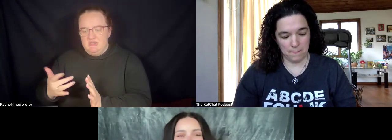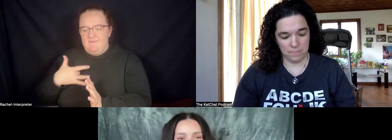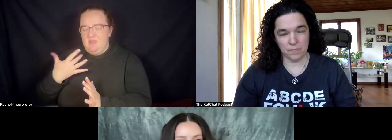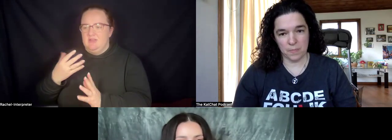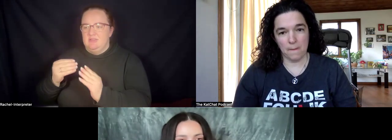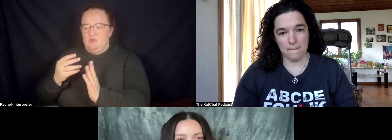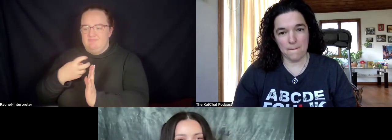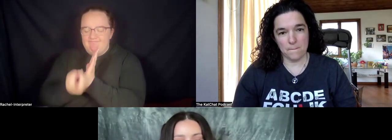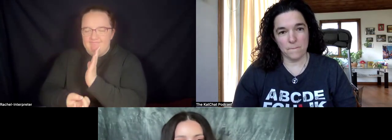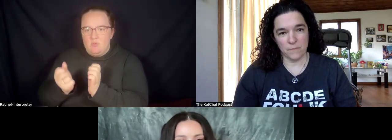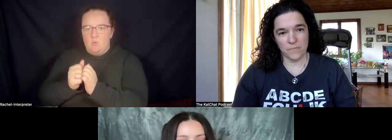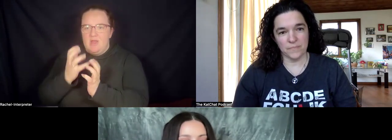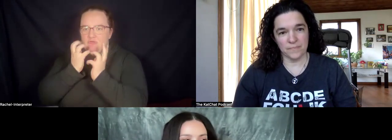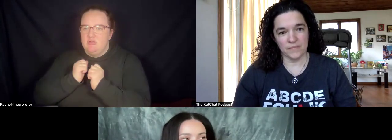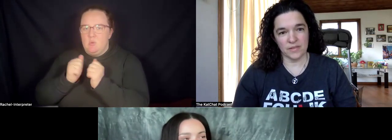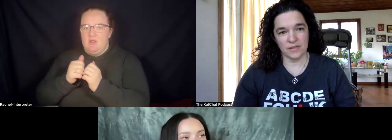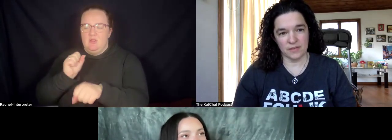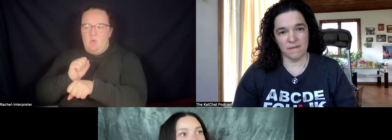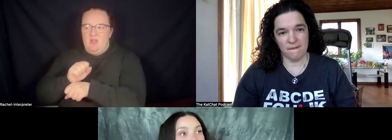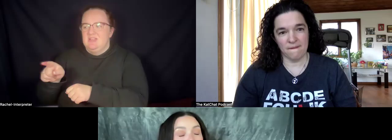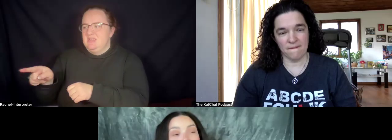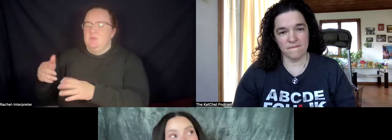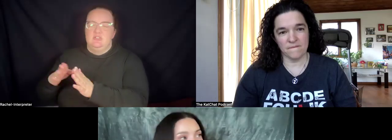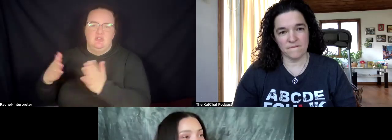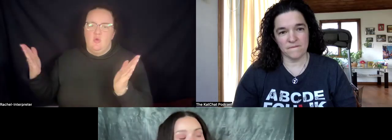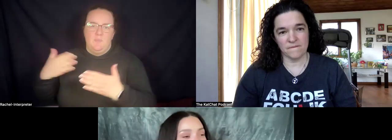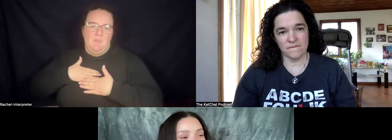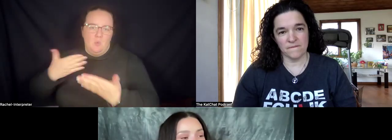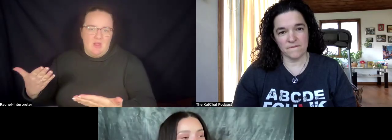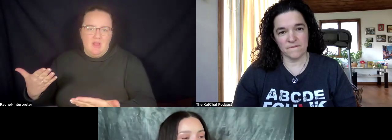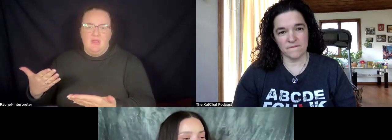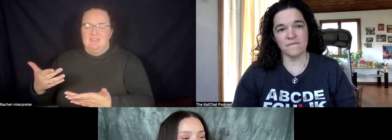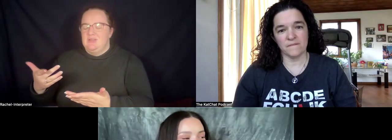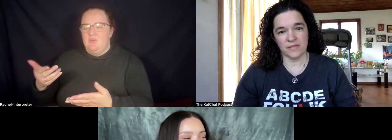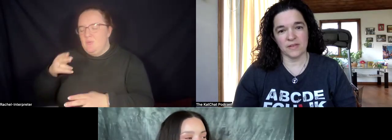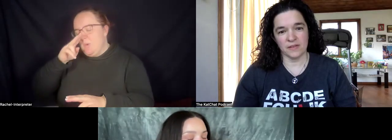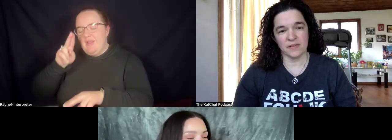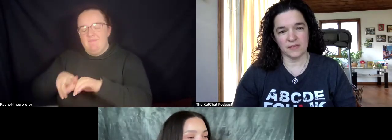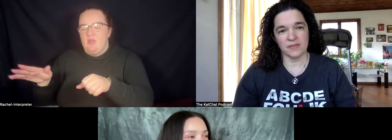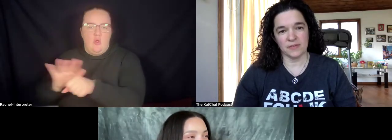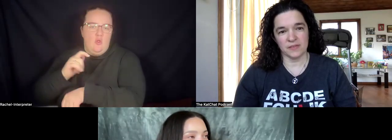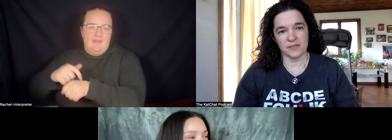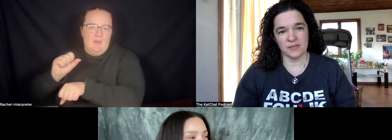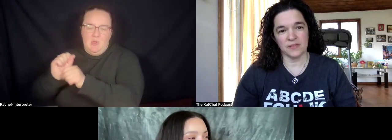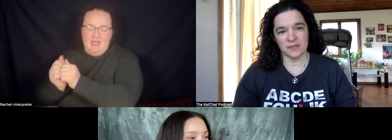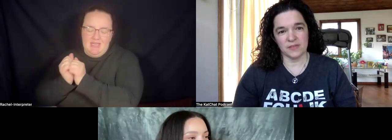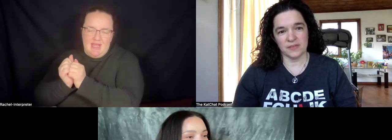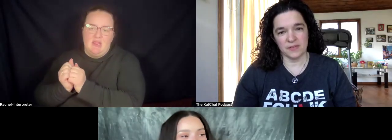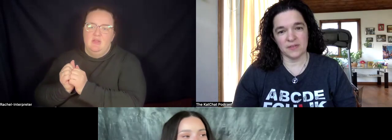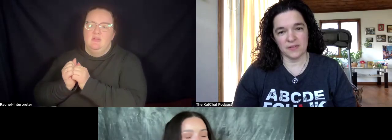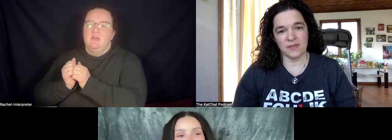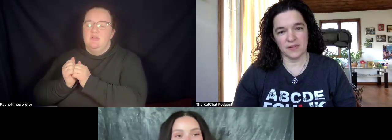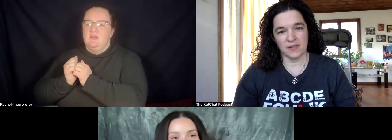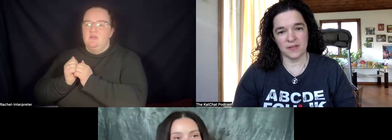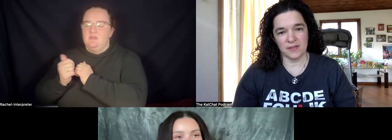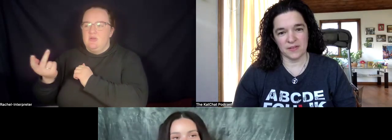was just so open to that. And so we just had a blast the entire time we were working together. Um, we would